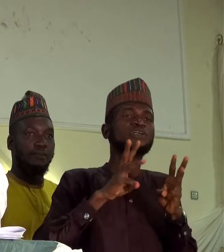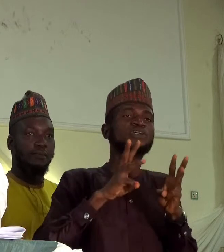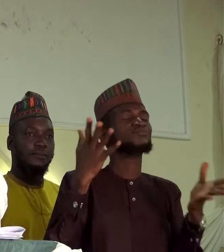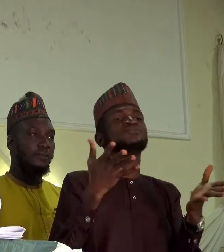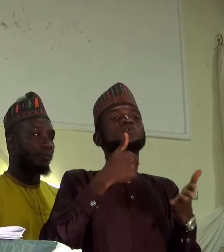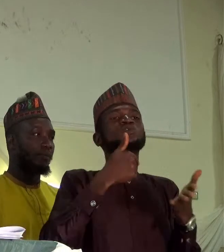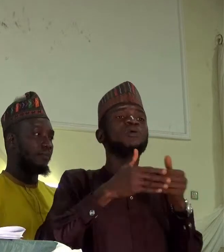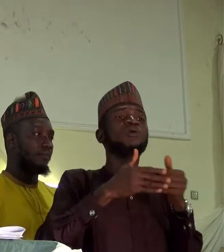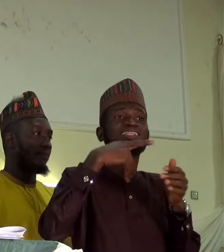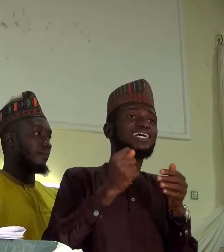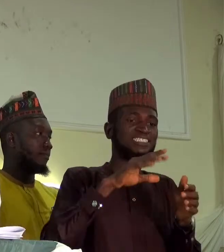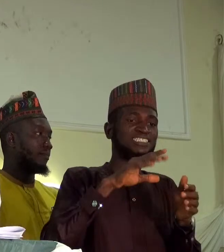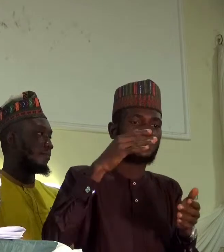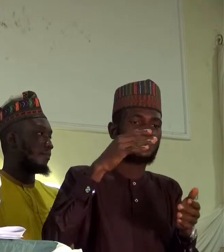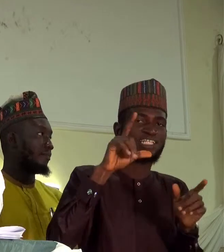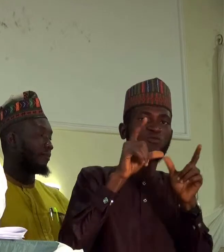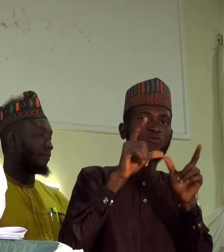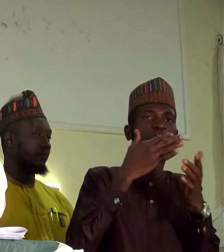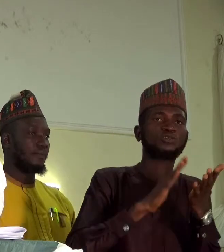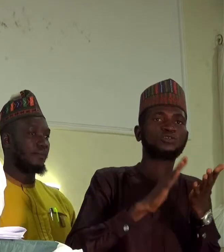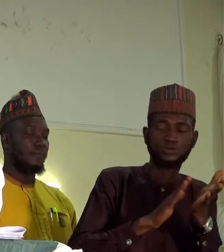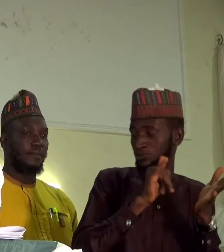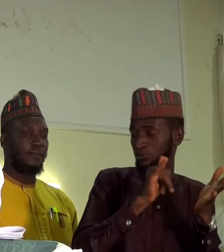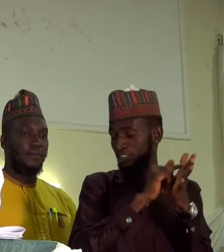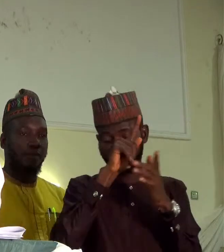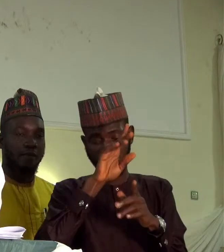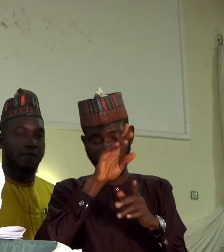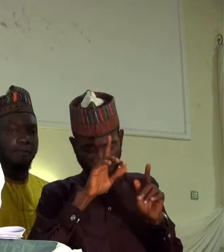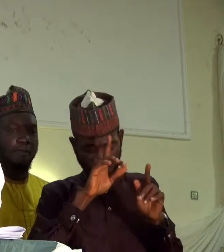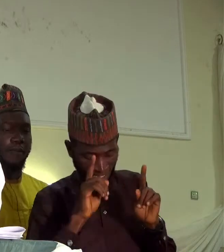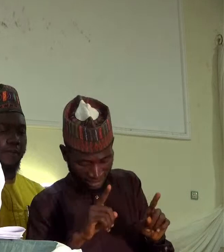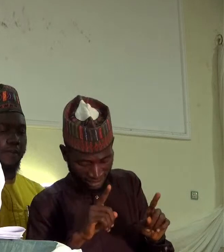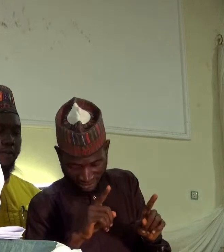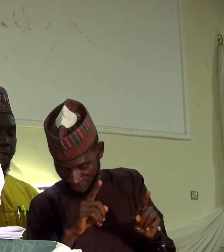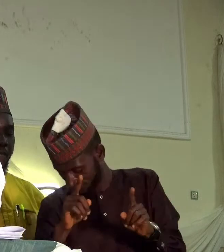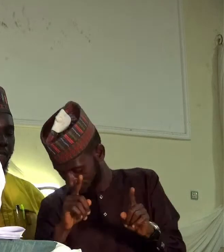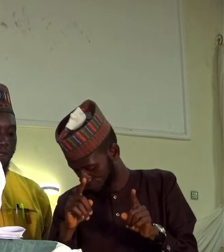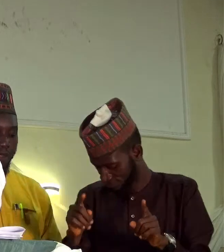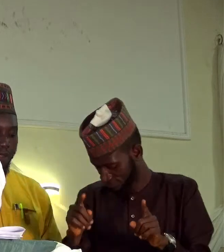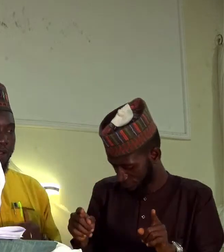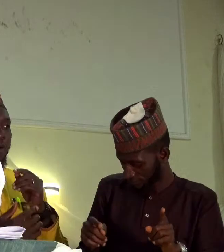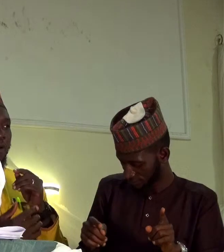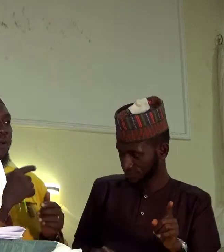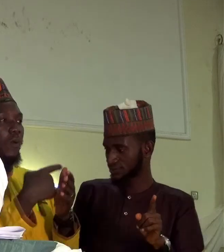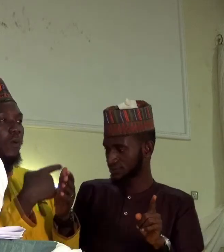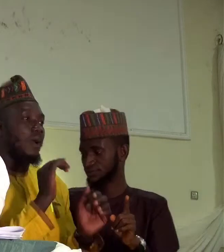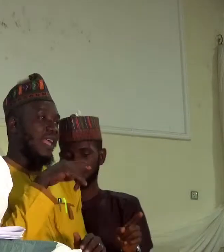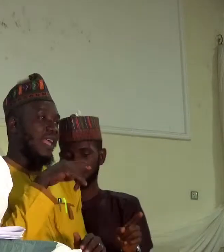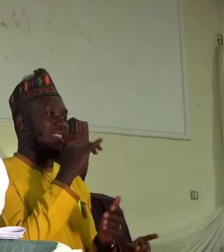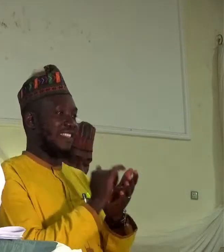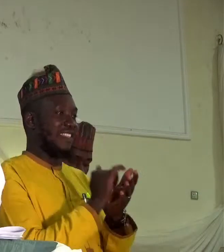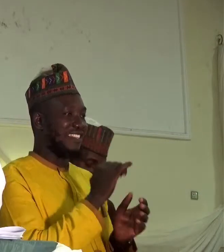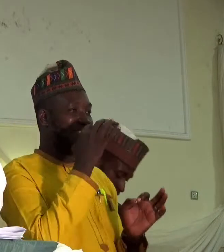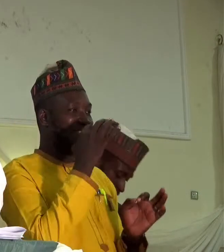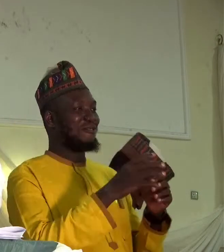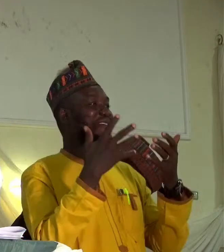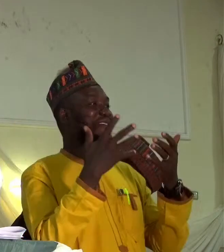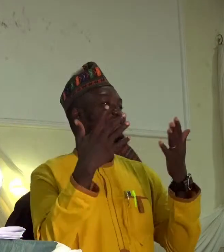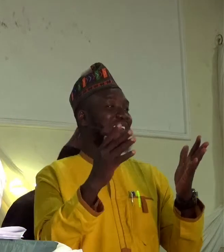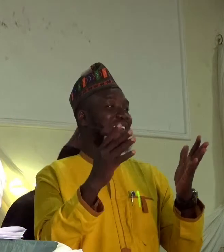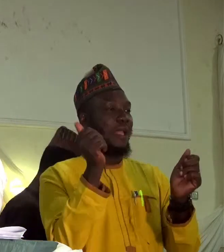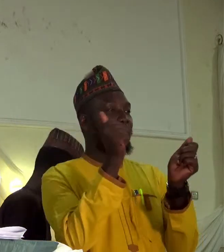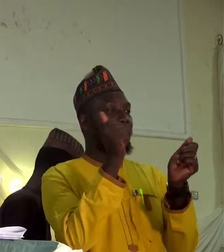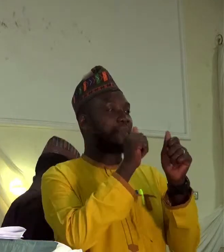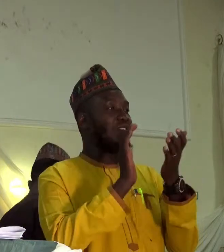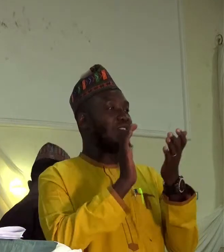say straight. In ti ba wa so ni to ba wa jade Baptist Teachers College as a grade 2 teacher won wa to